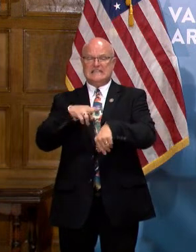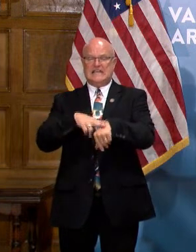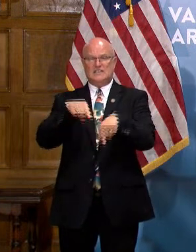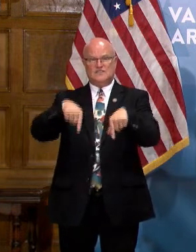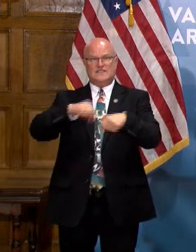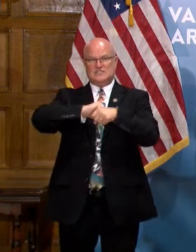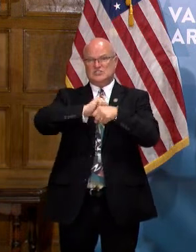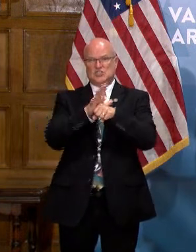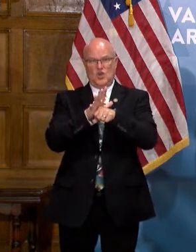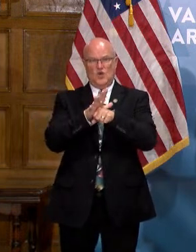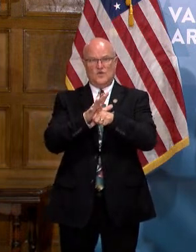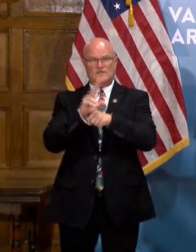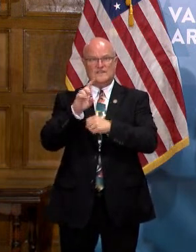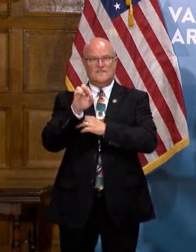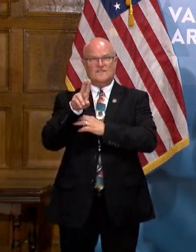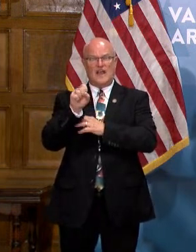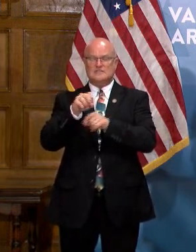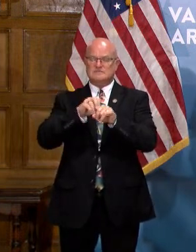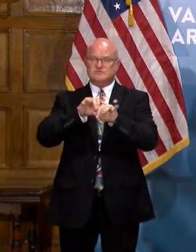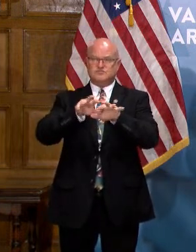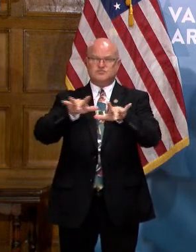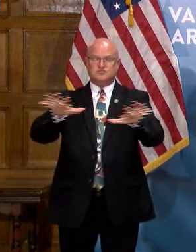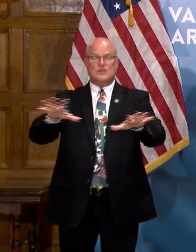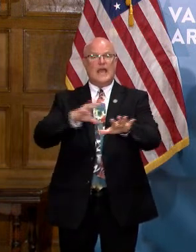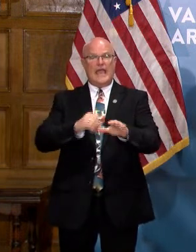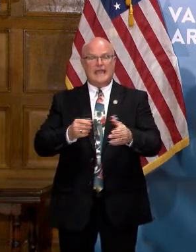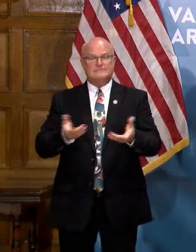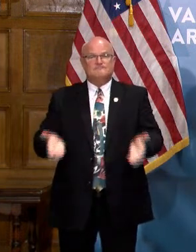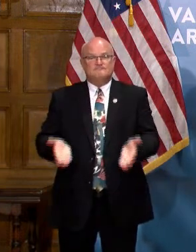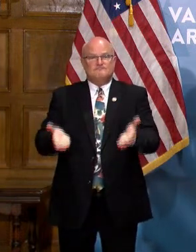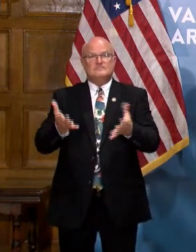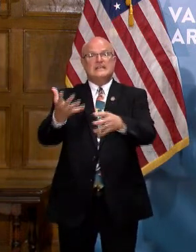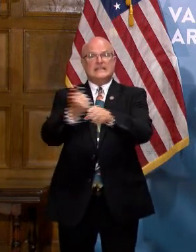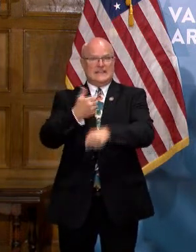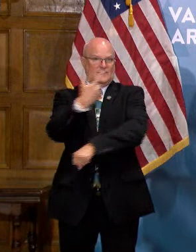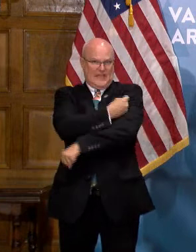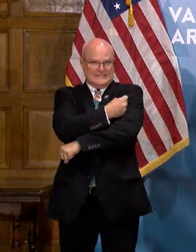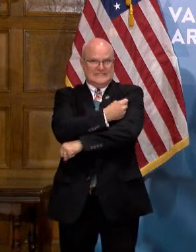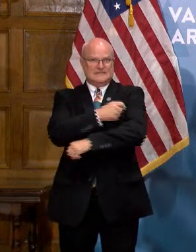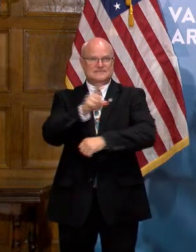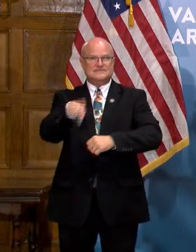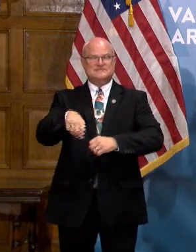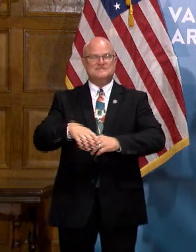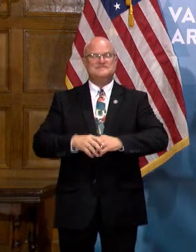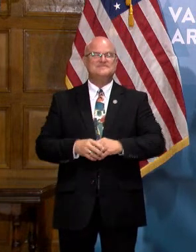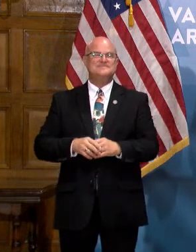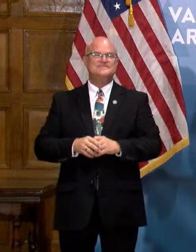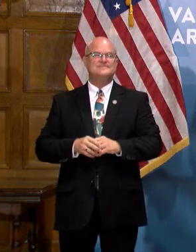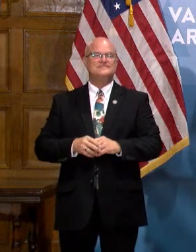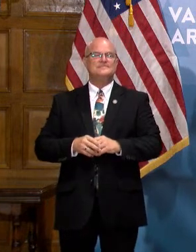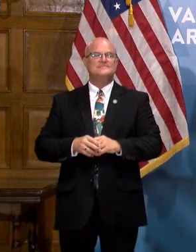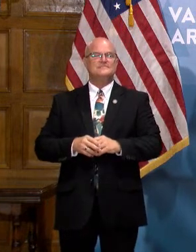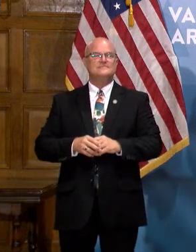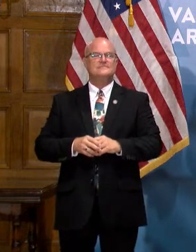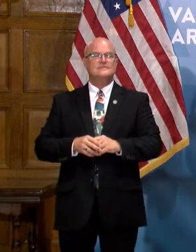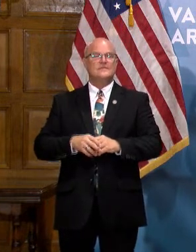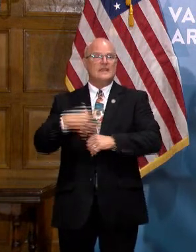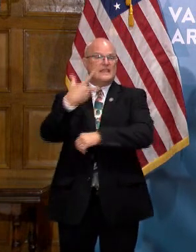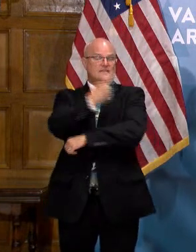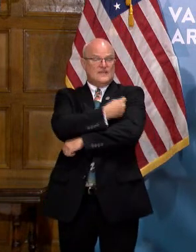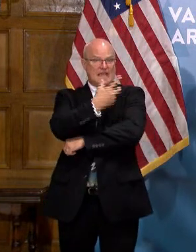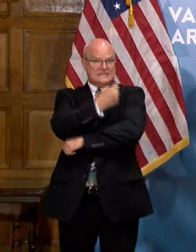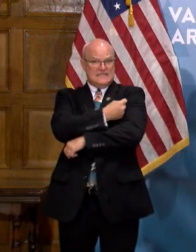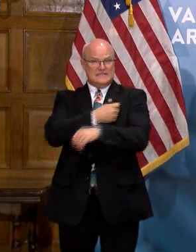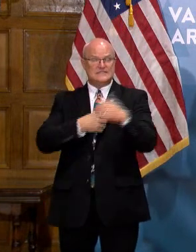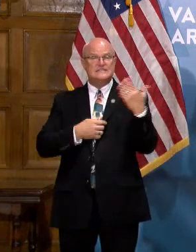COVID and motivation to get the vaccine. And then we'll see the